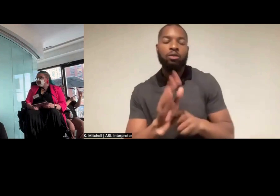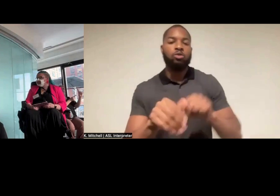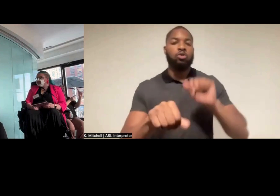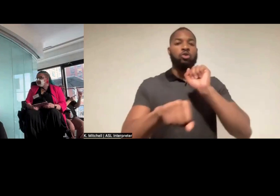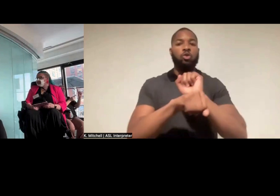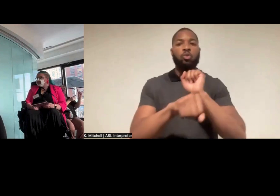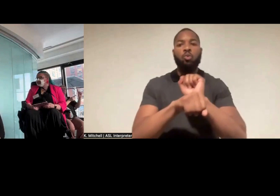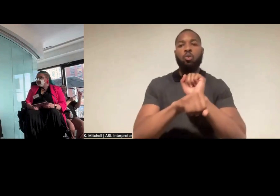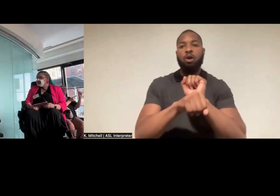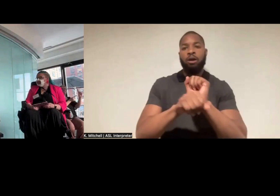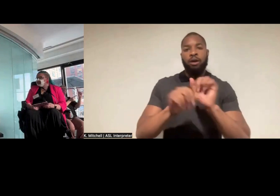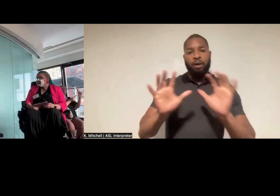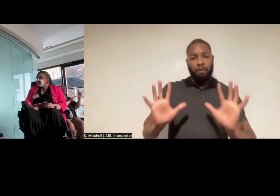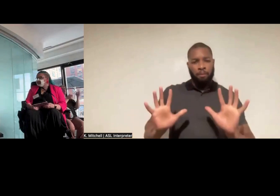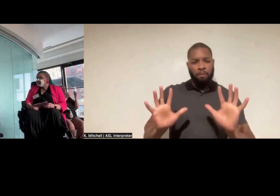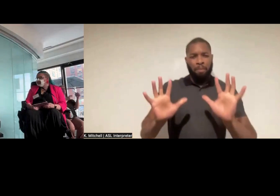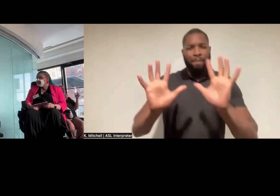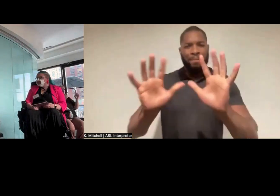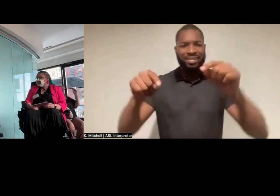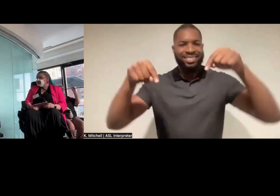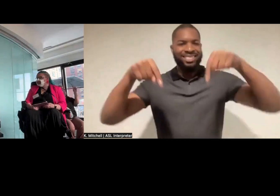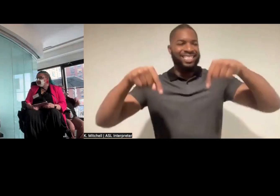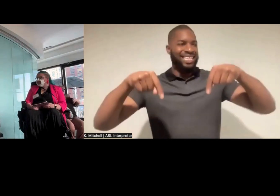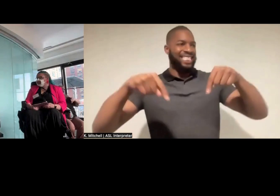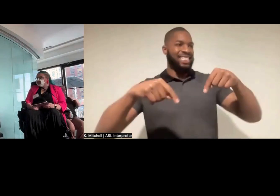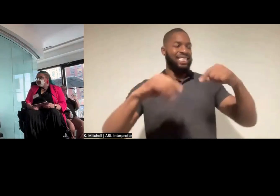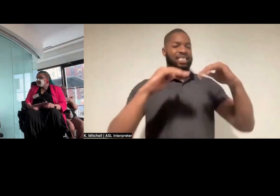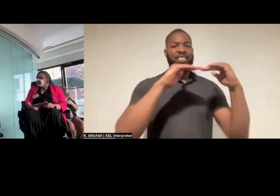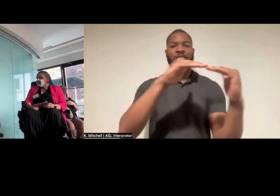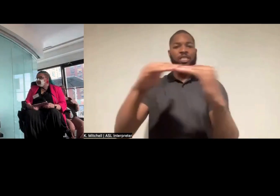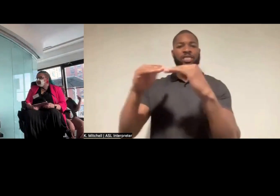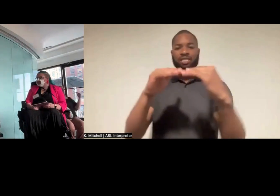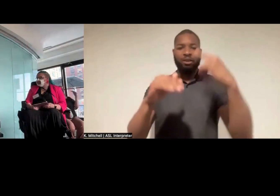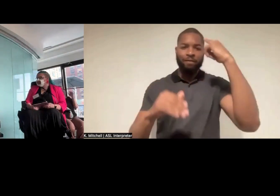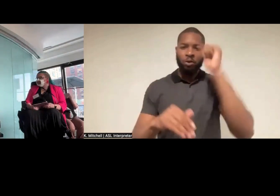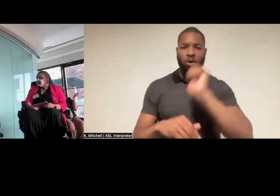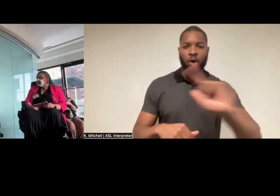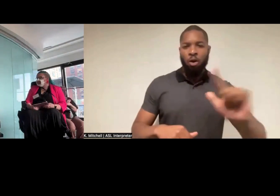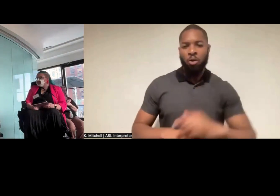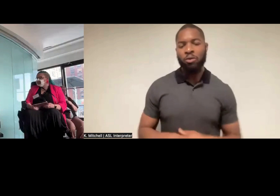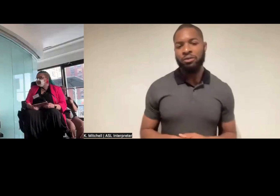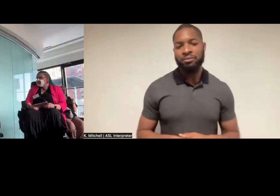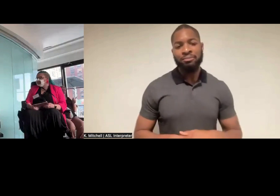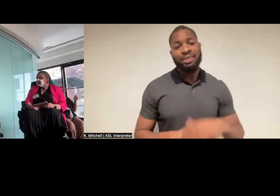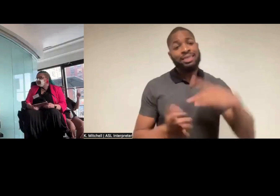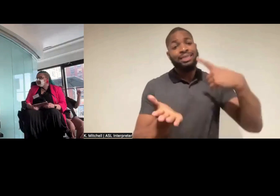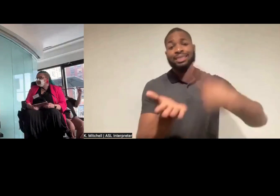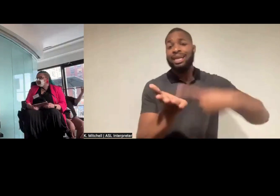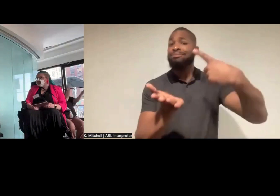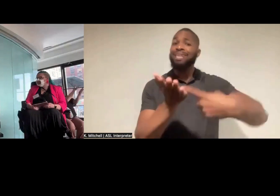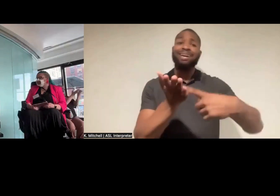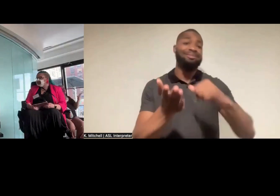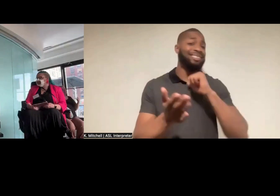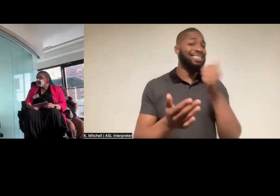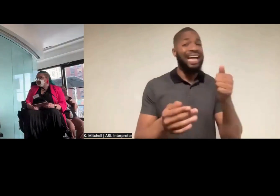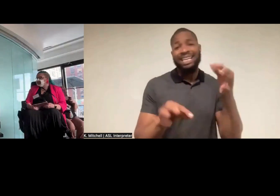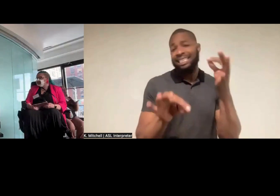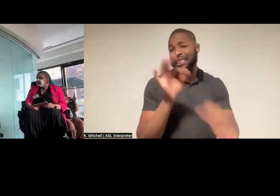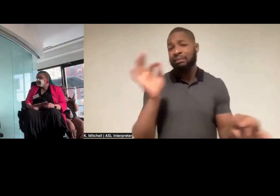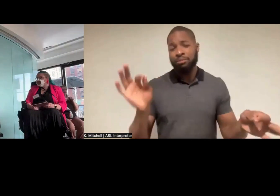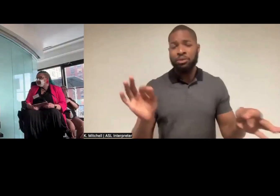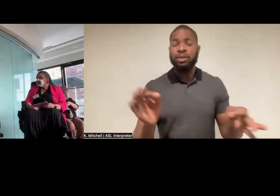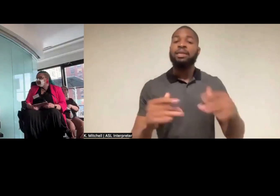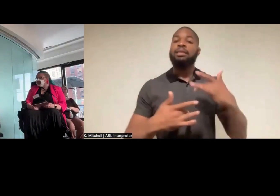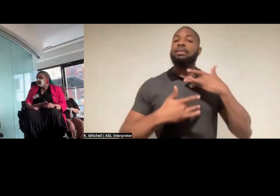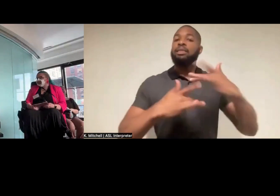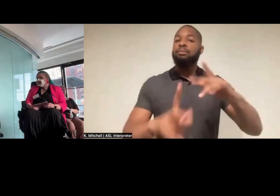time of, justice and reform. But sometimes it's difficult to get there. I mean, usually when people call me, they're not calling me to tell